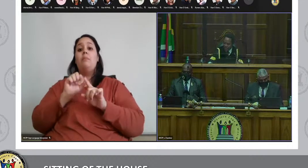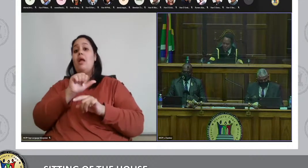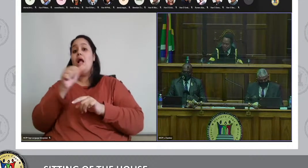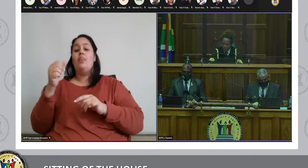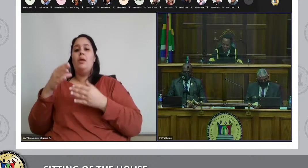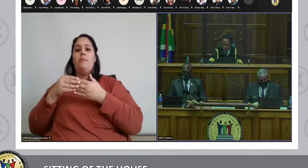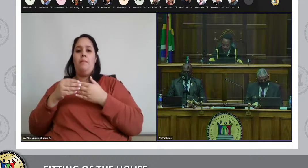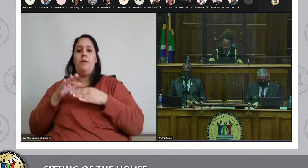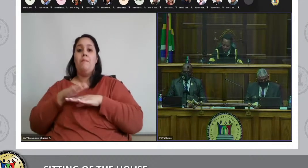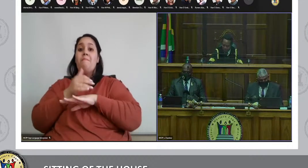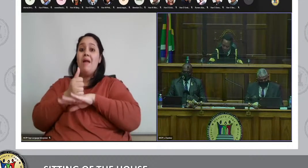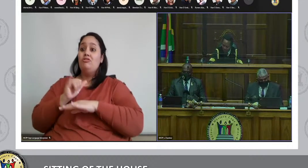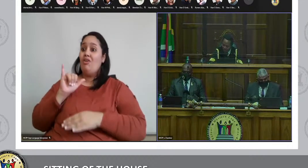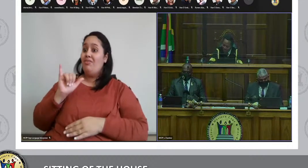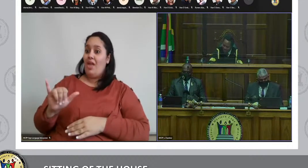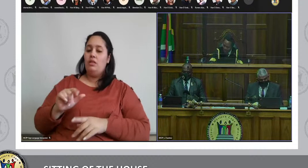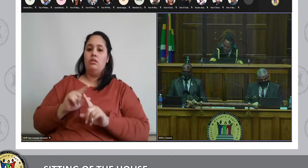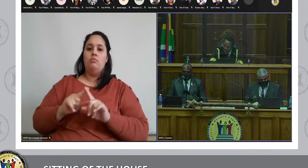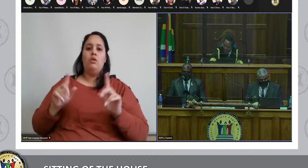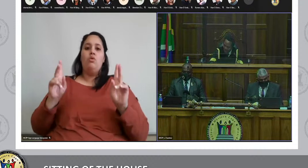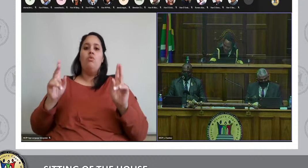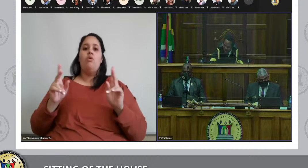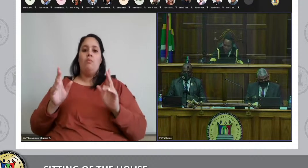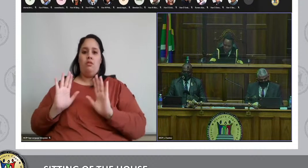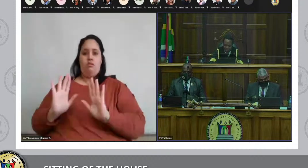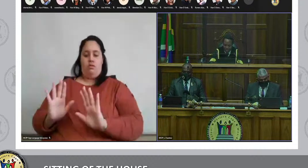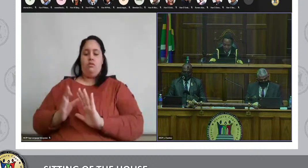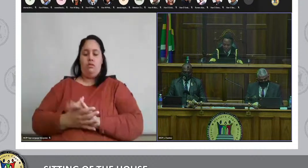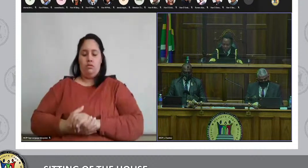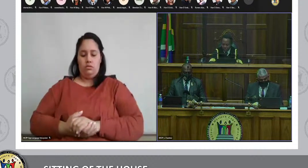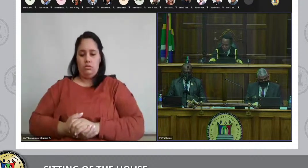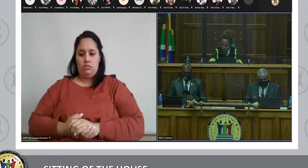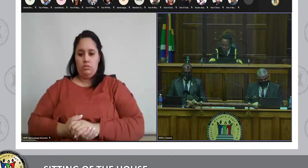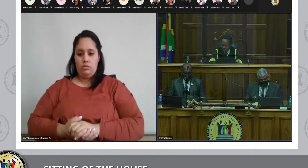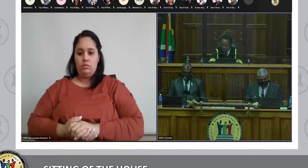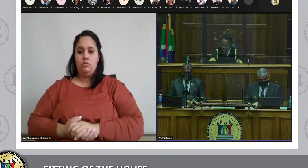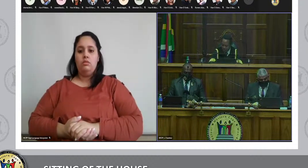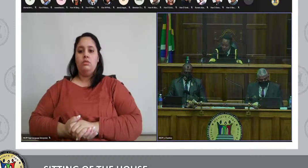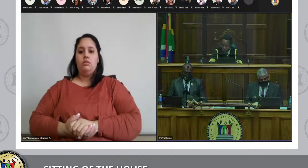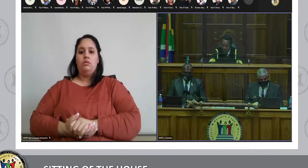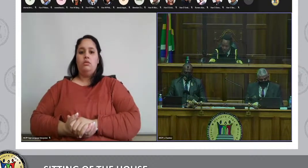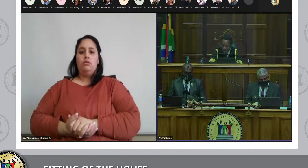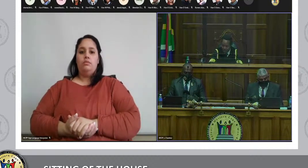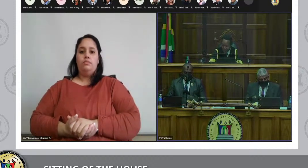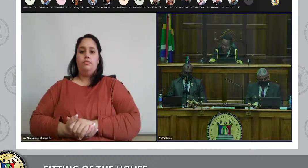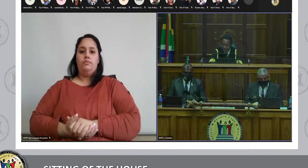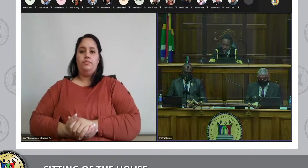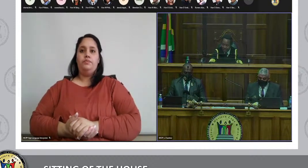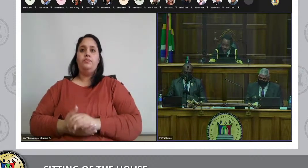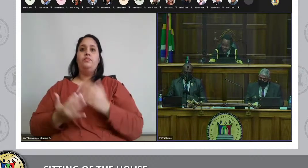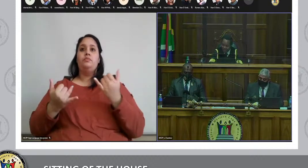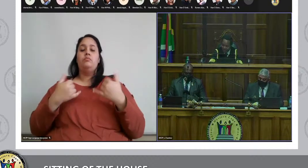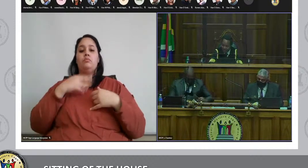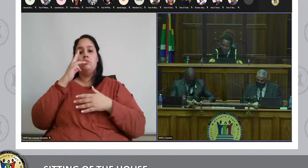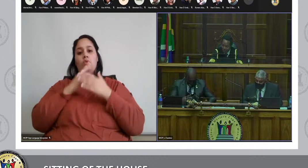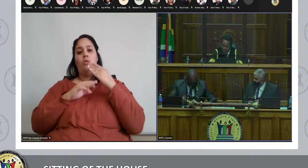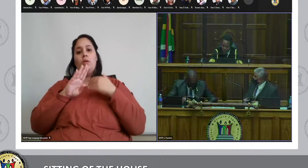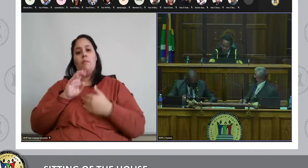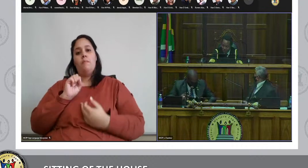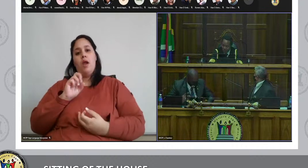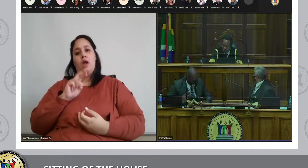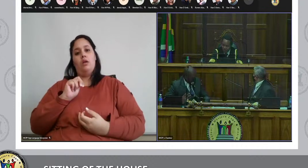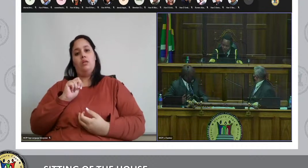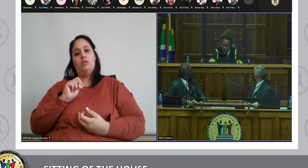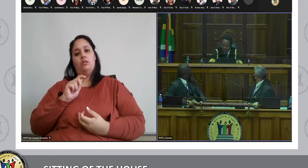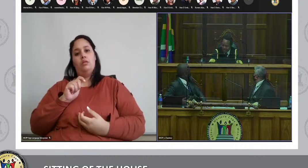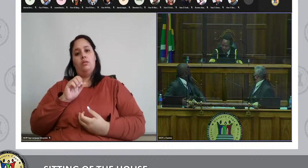that, except on a normal period. I now recognize Honorable Batman, the new